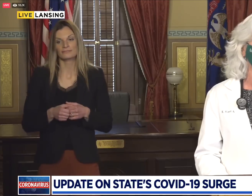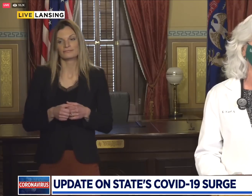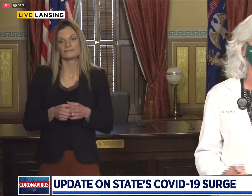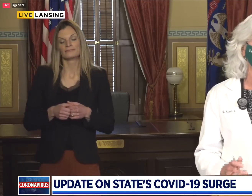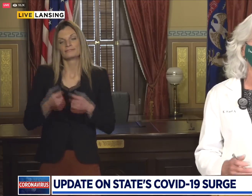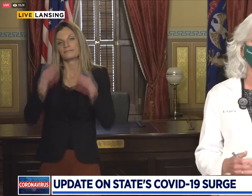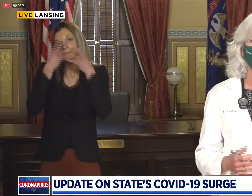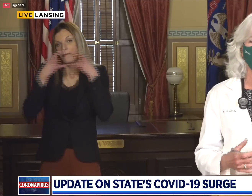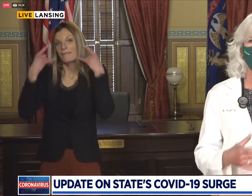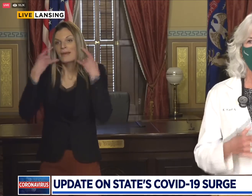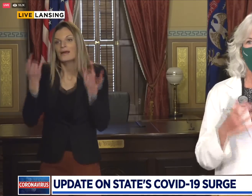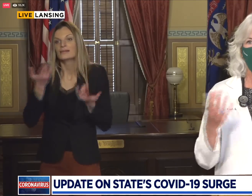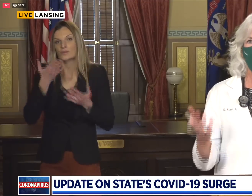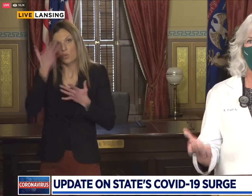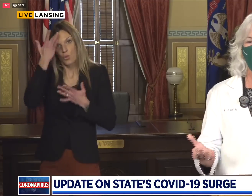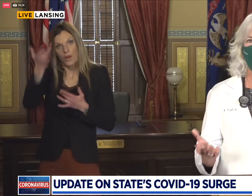accidentally